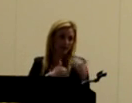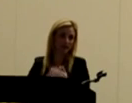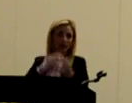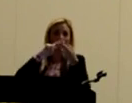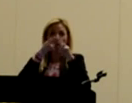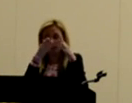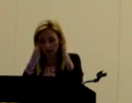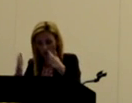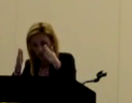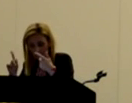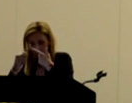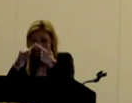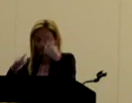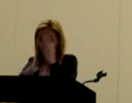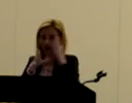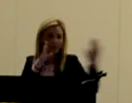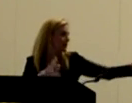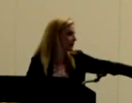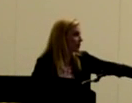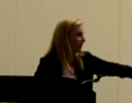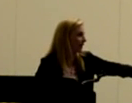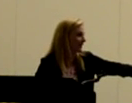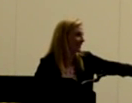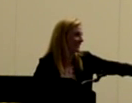responsibilities. Closet organizer, soccer mom, a very